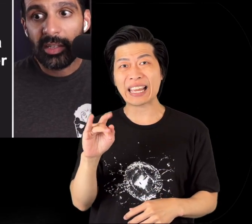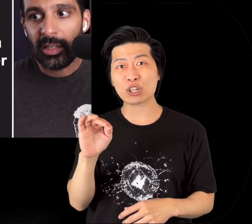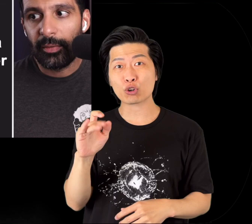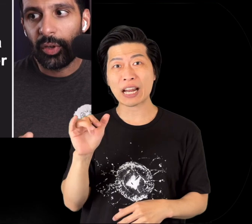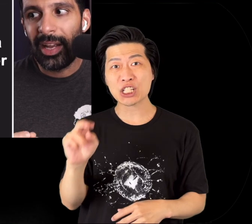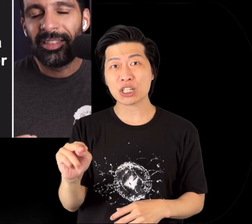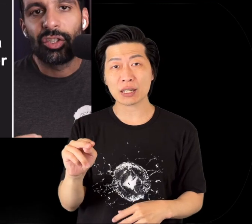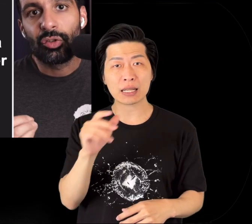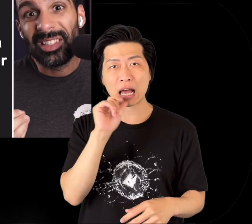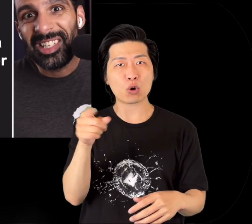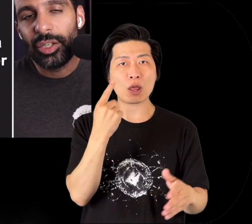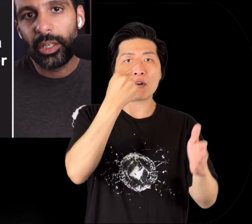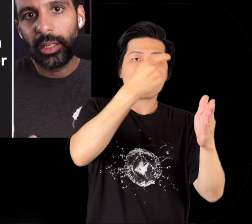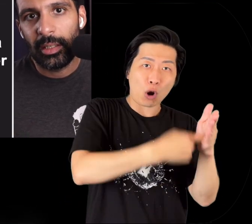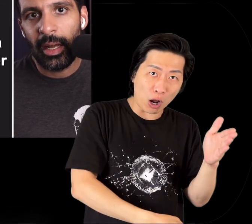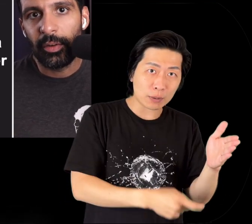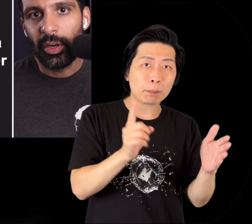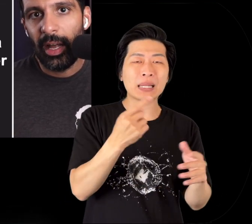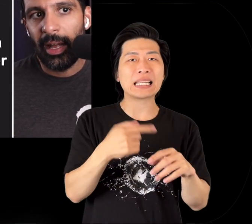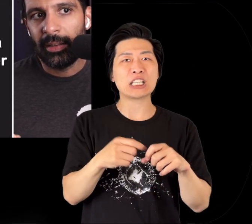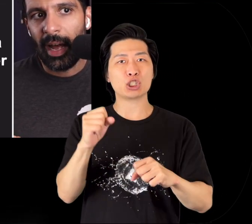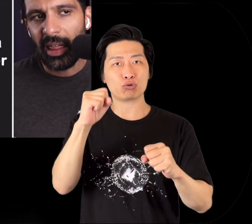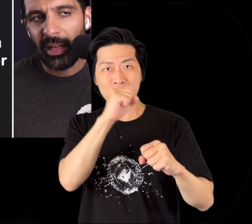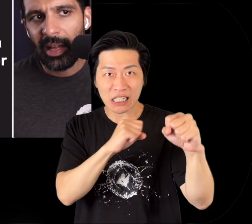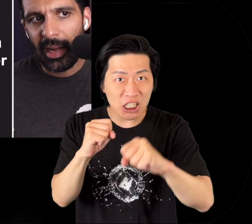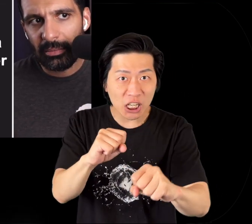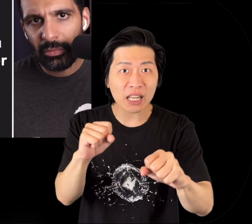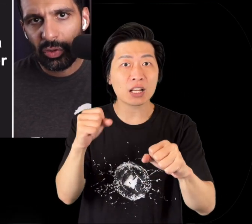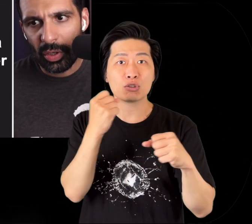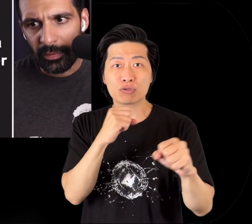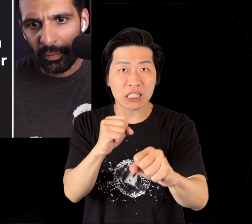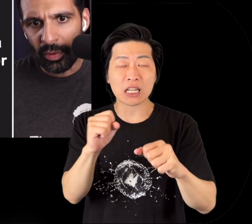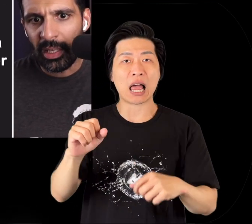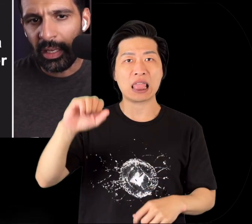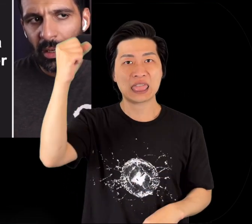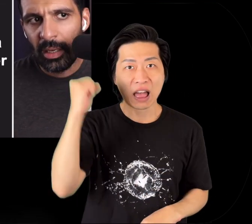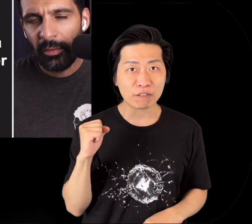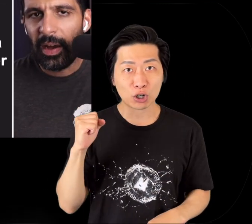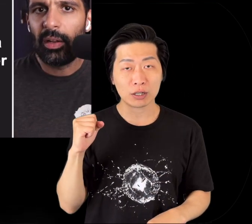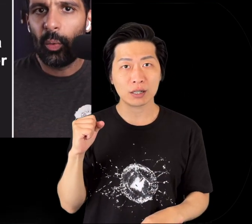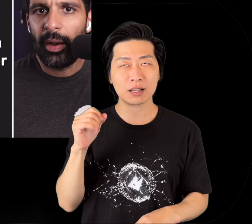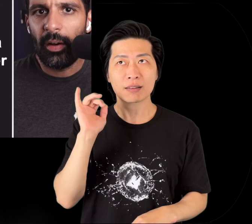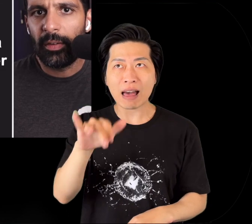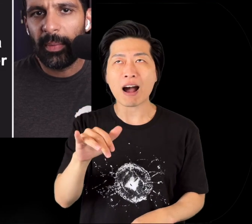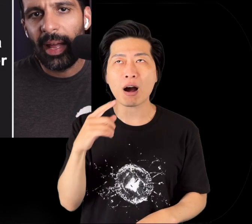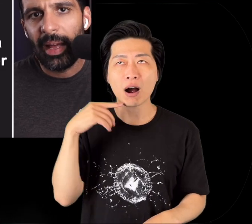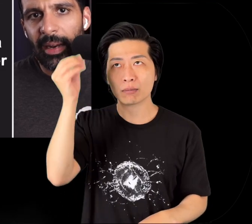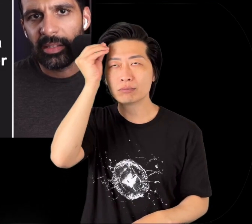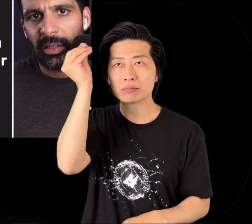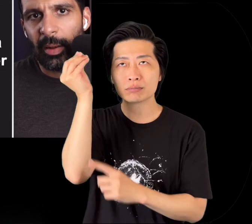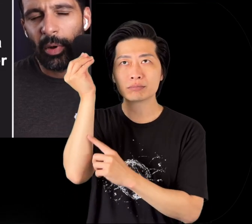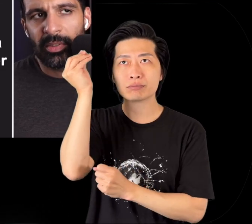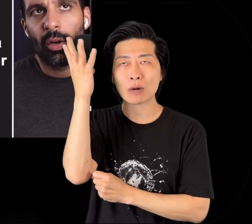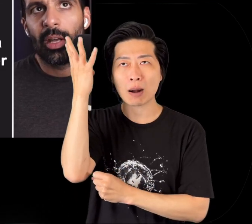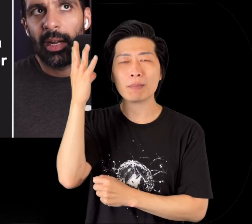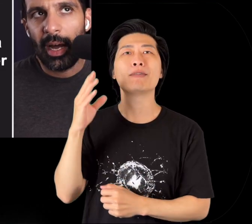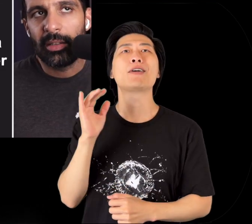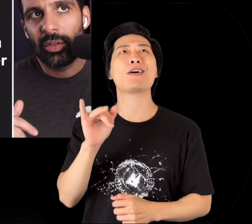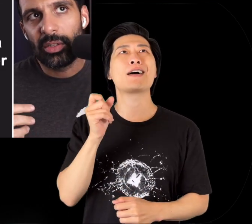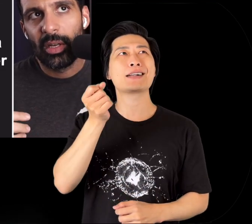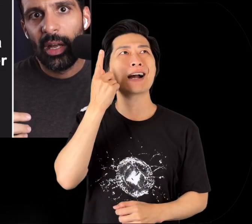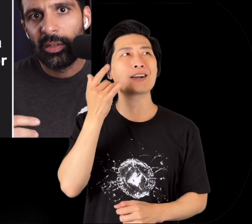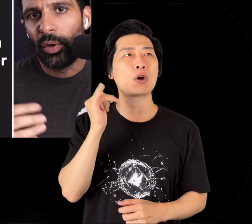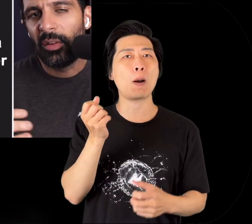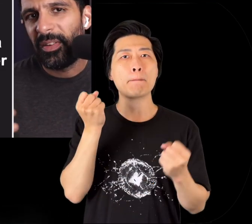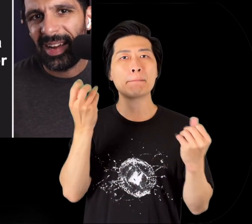a cost lever, it's a strategic lever. And I think that sort of really finally went off in my head as a light bulb. I was like, okay, got it.